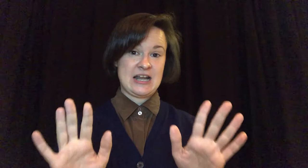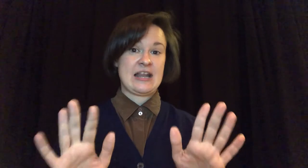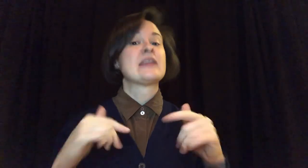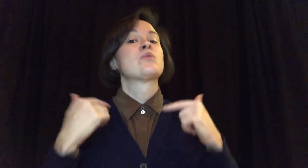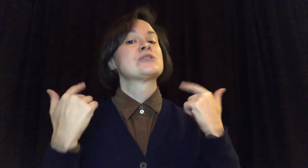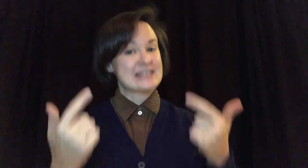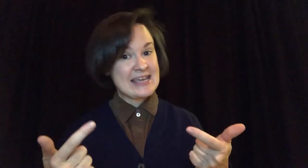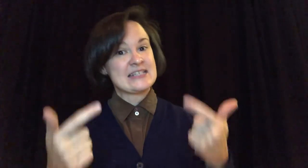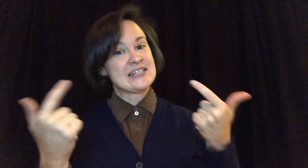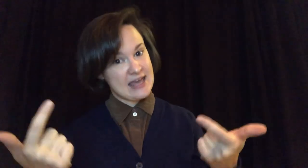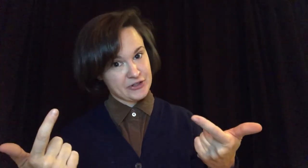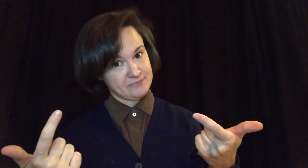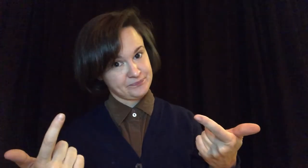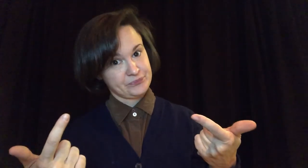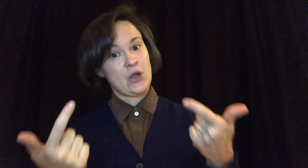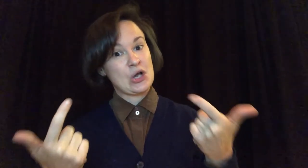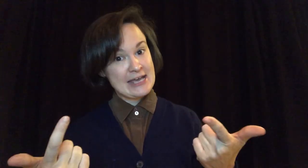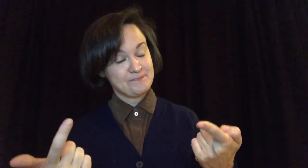done, and then we'll sing it together. Okay?